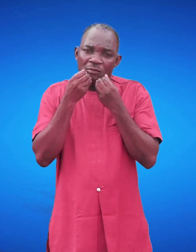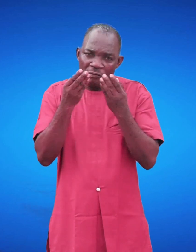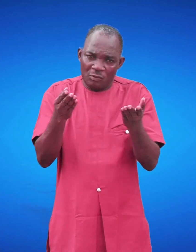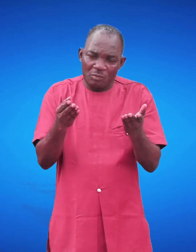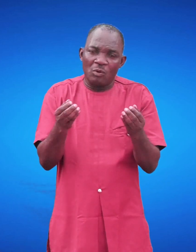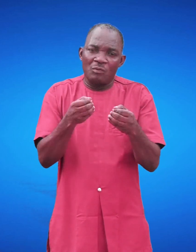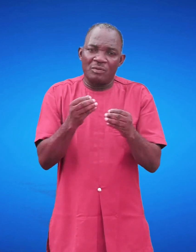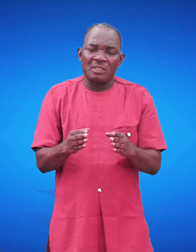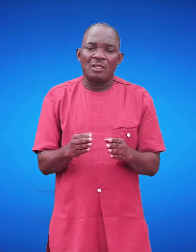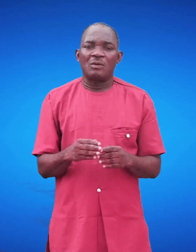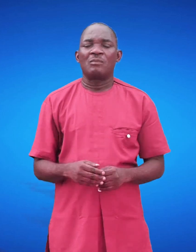or damaged.